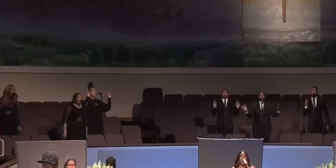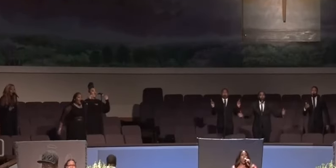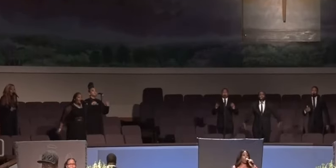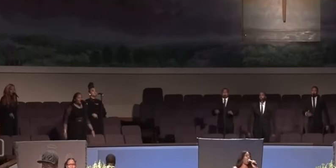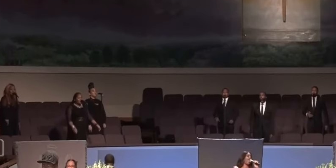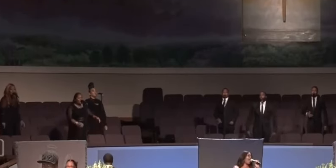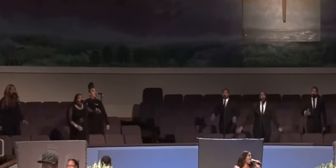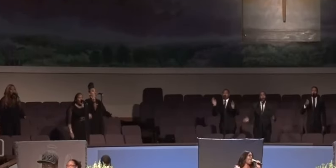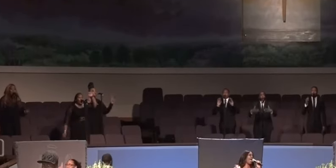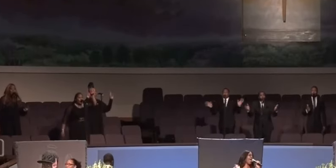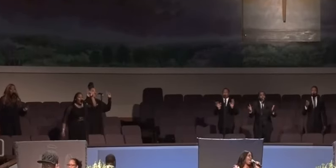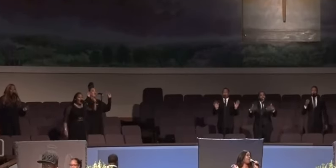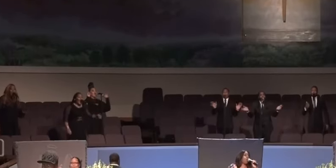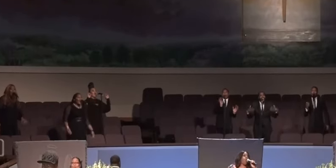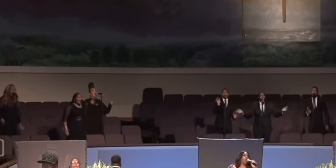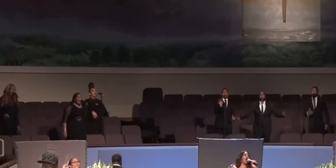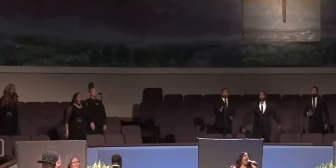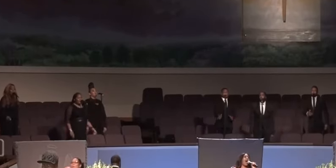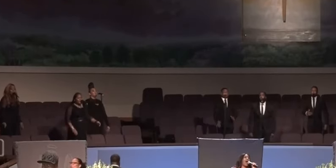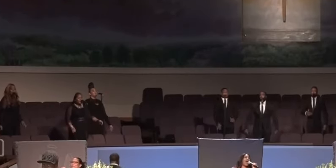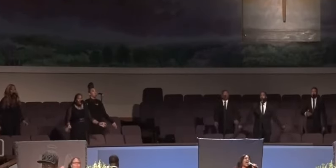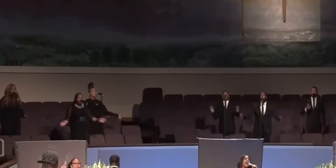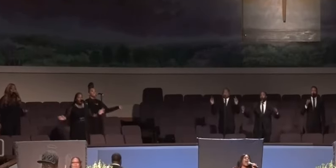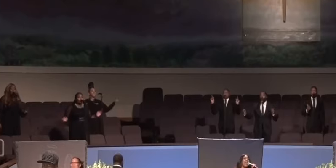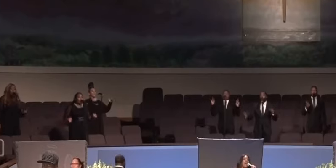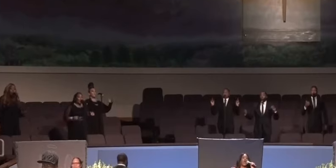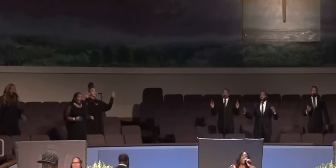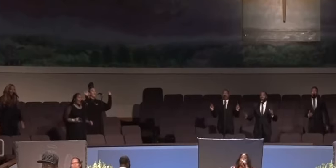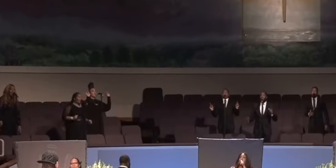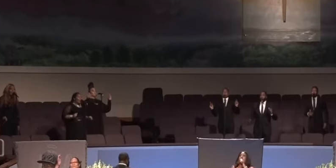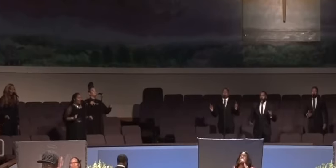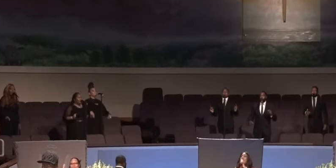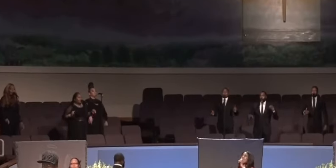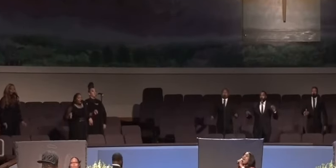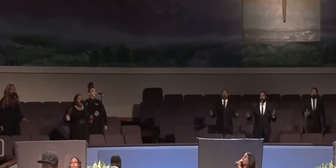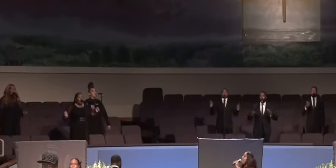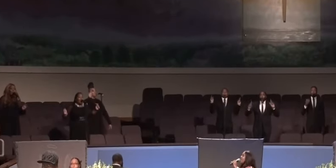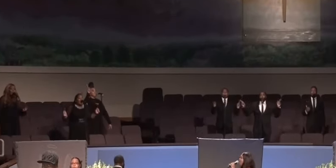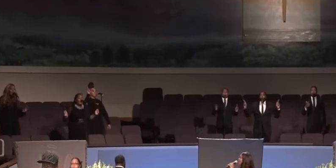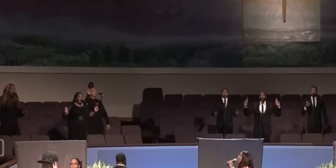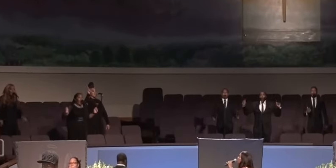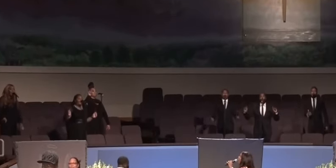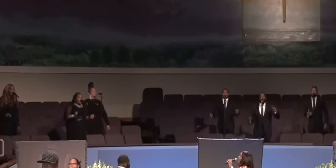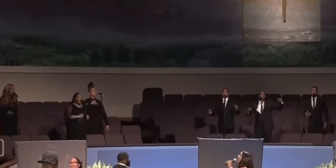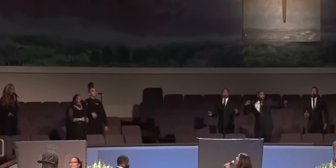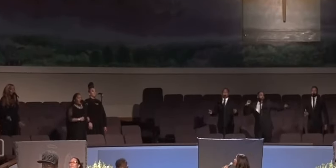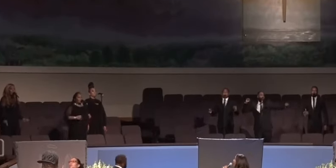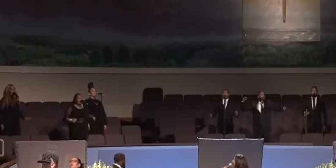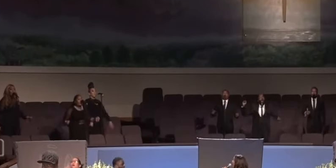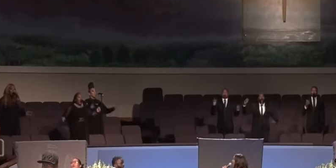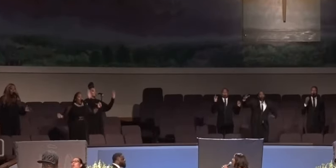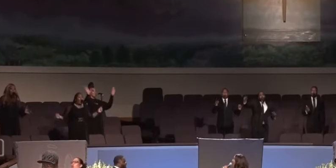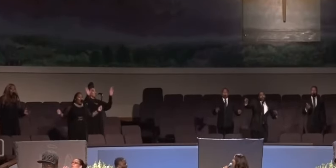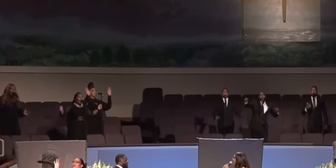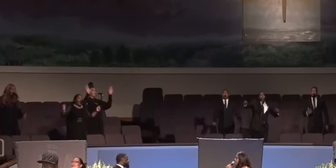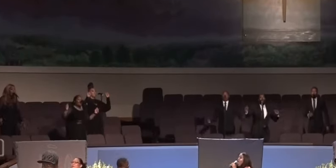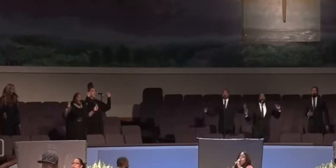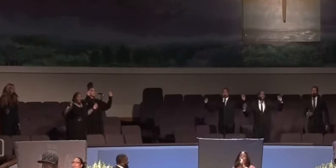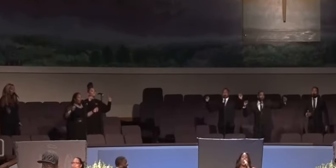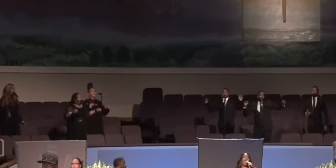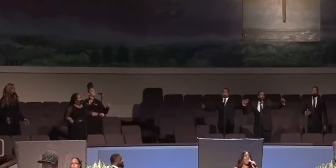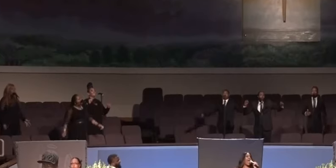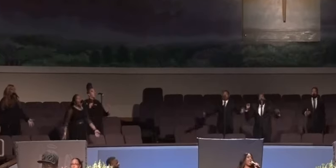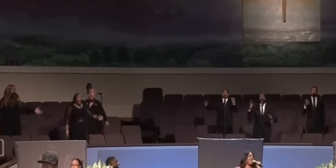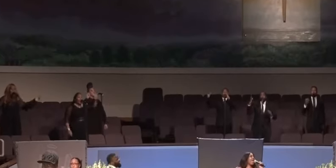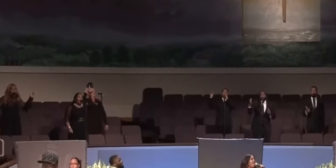Lord of lord. Where I am. Where I am. He's the king of kings. Lord of